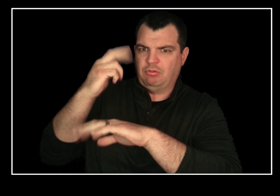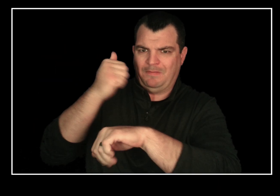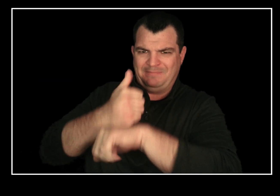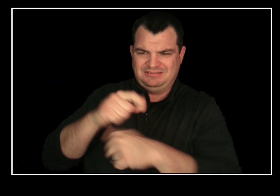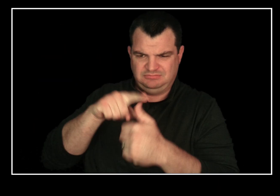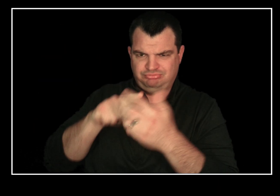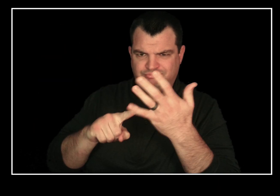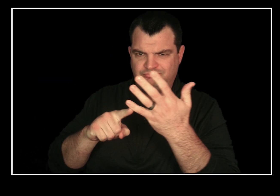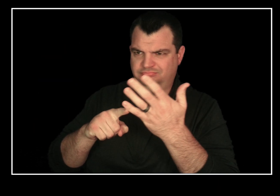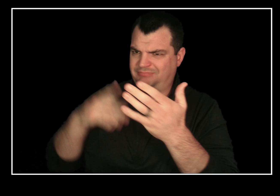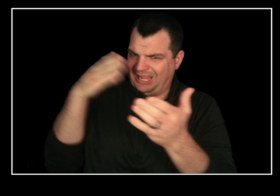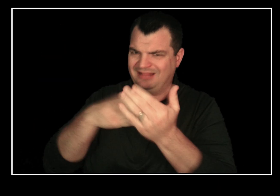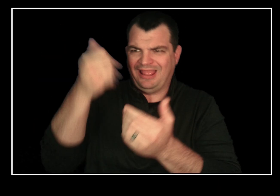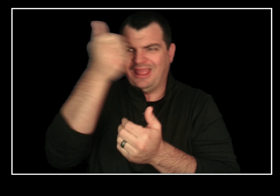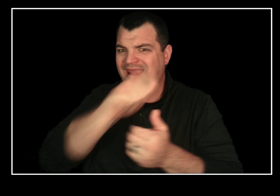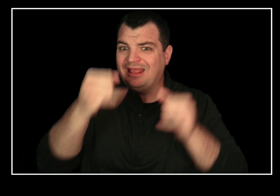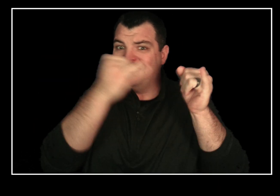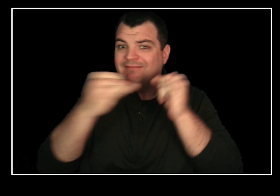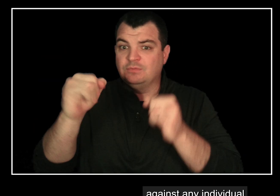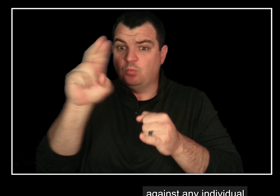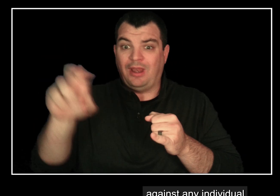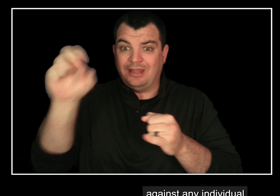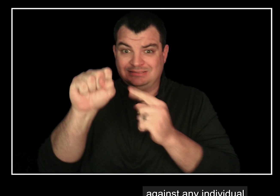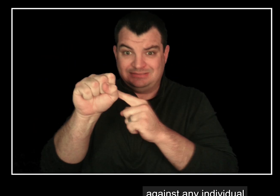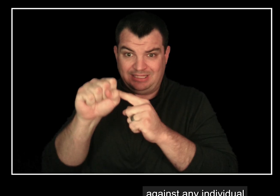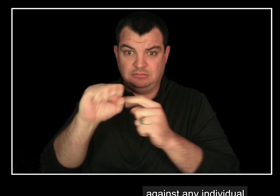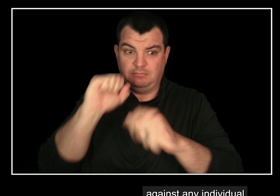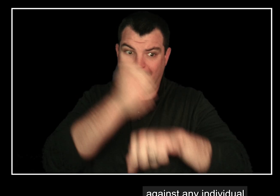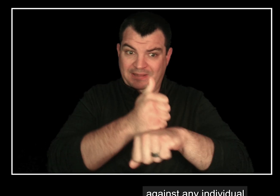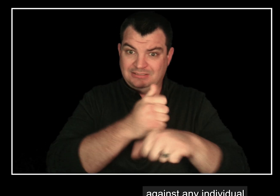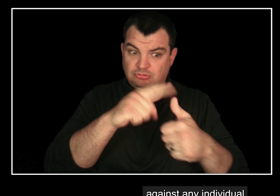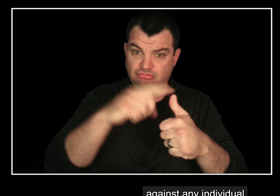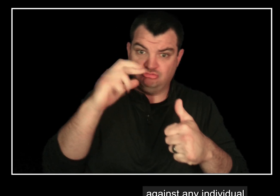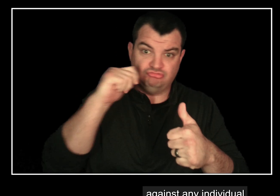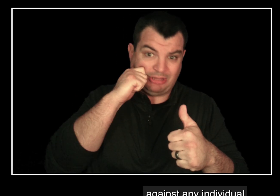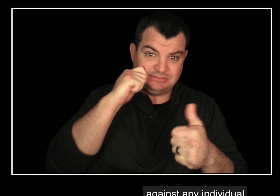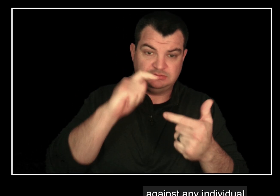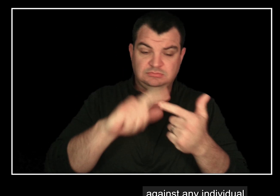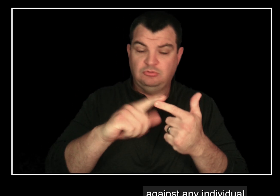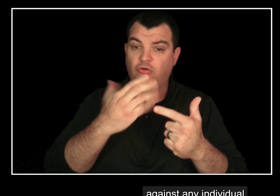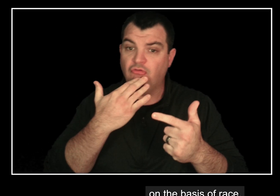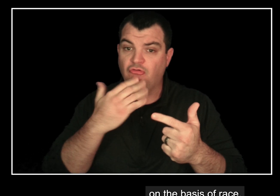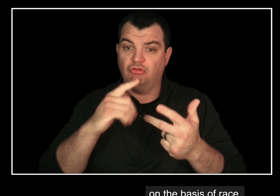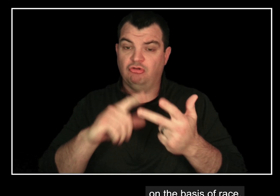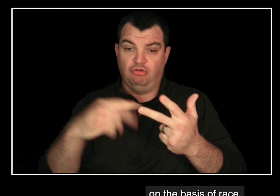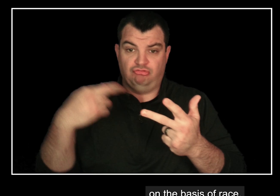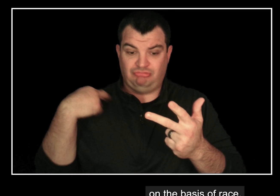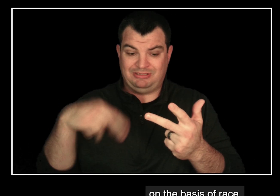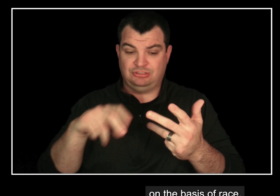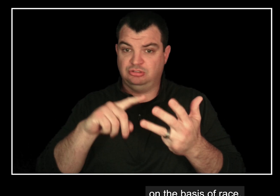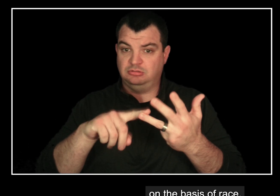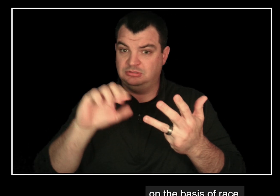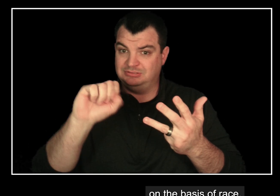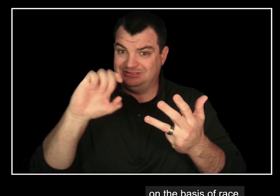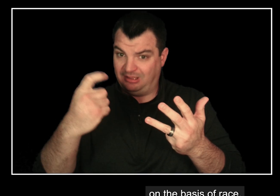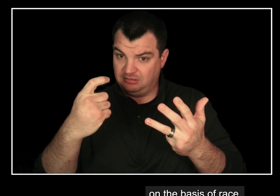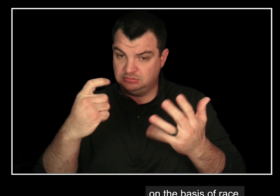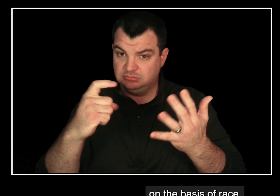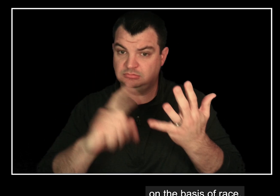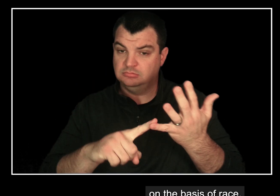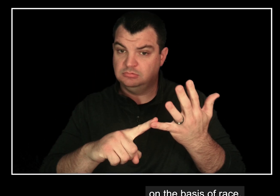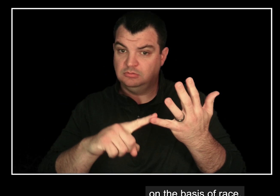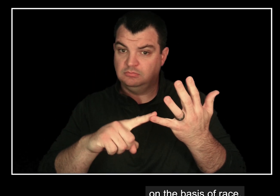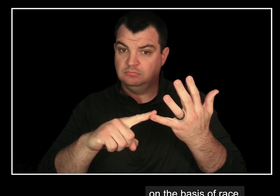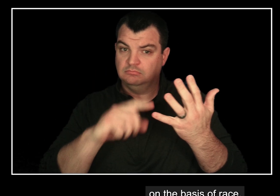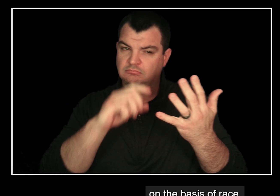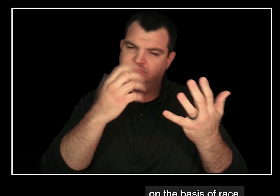discriminate on the following bases: against any individual in the United States on the basis of race,